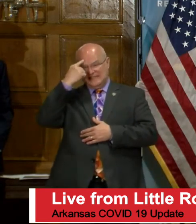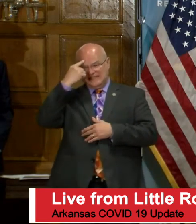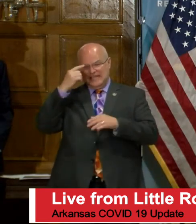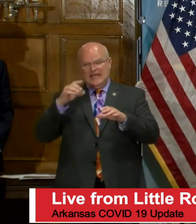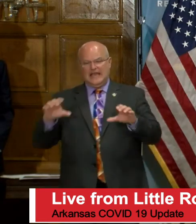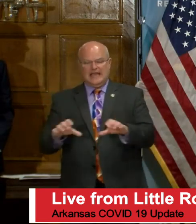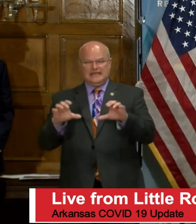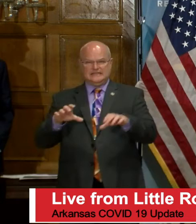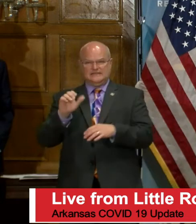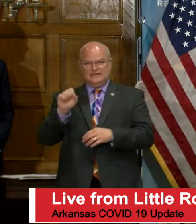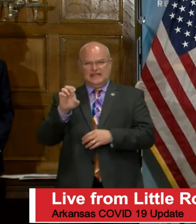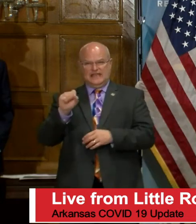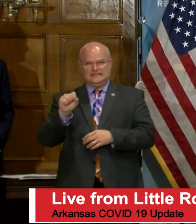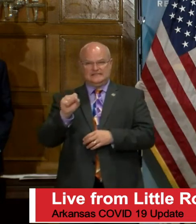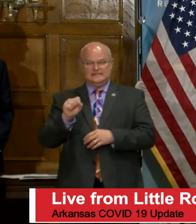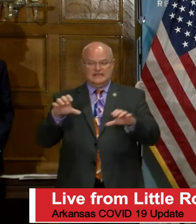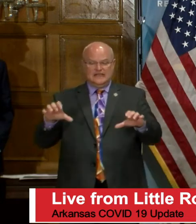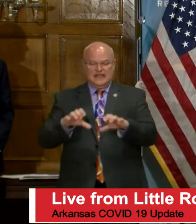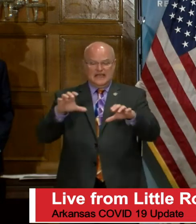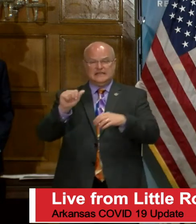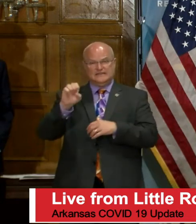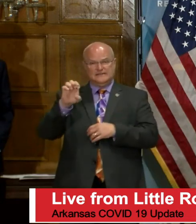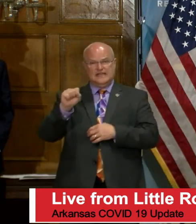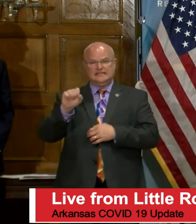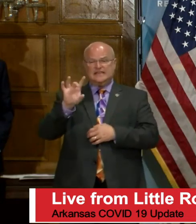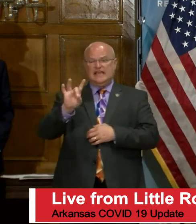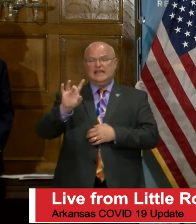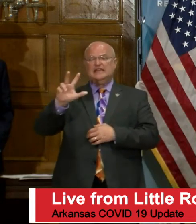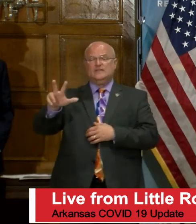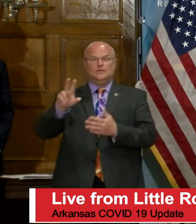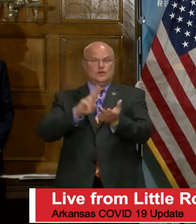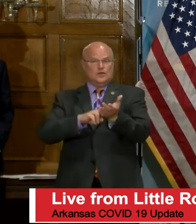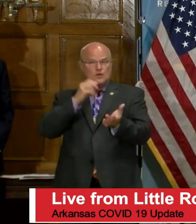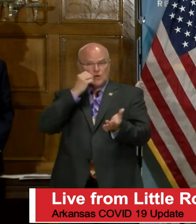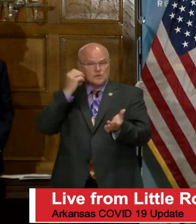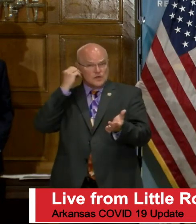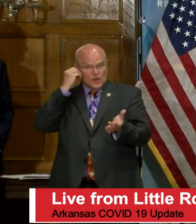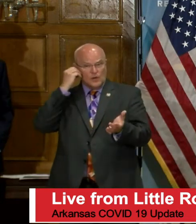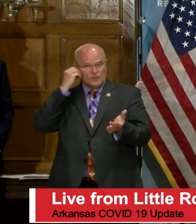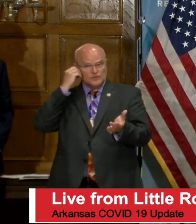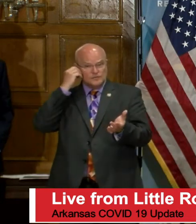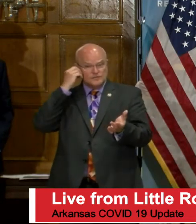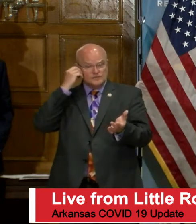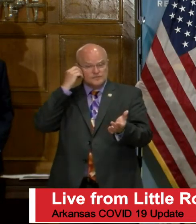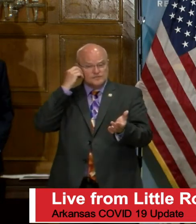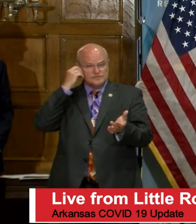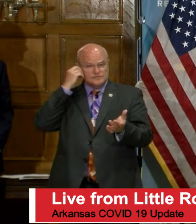active cases. Of our active cases, 83 are in nursing homes,